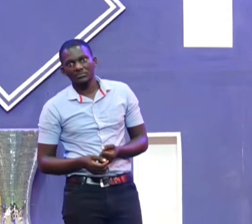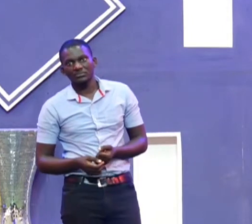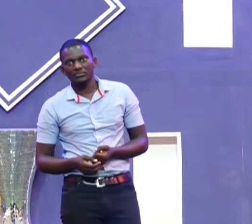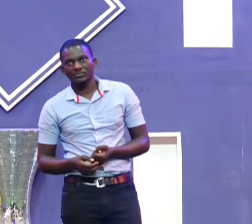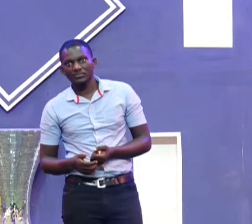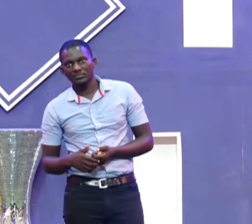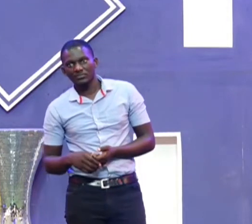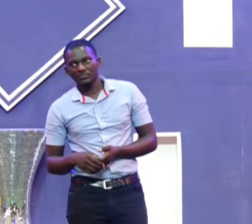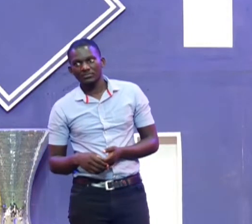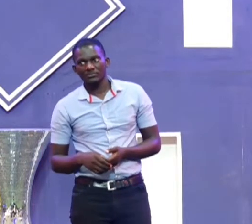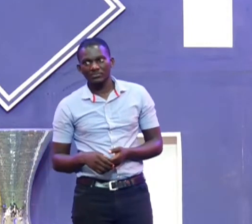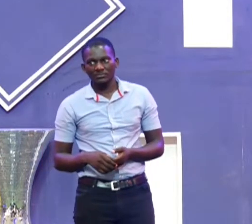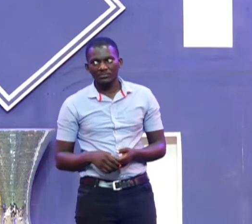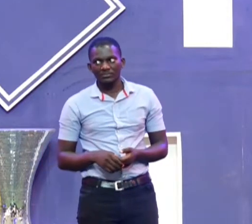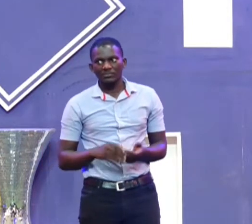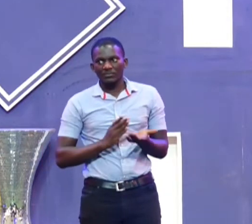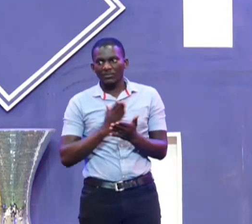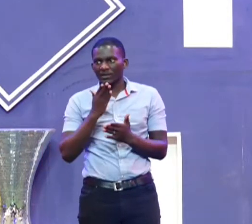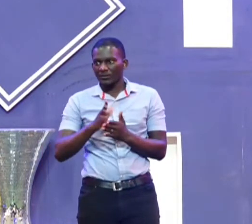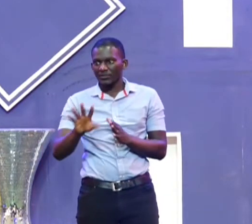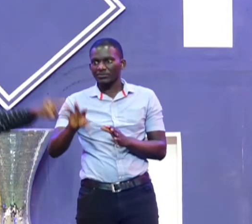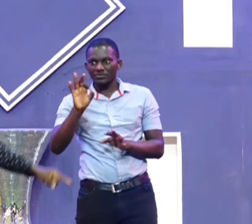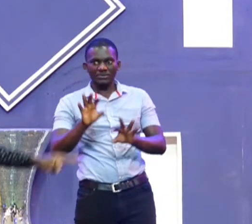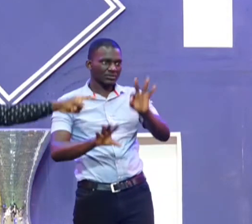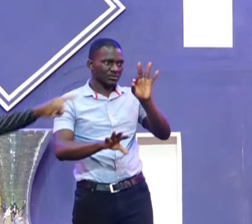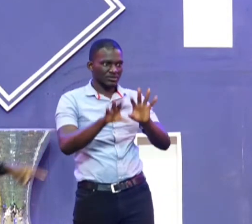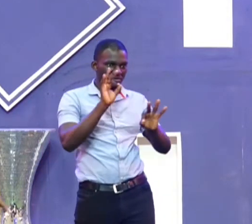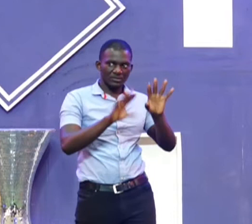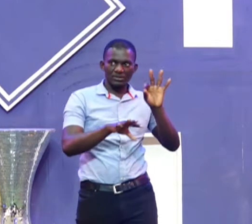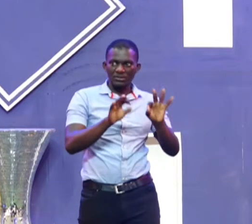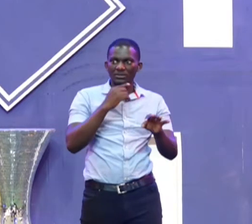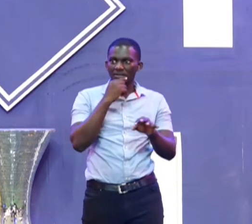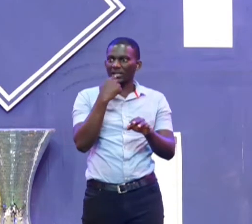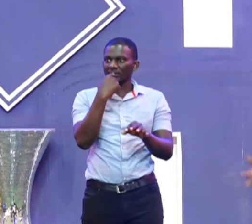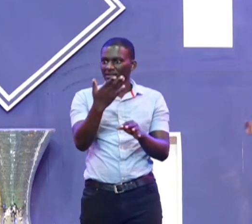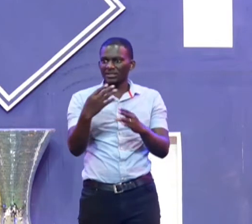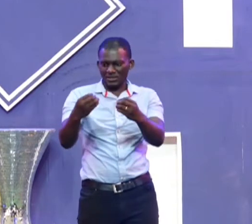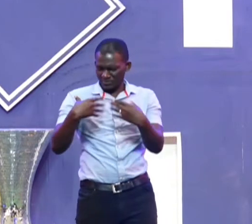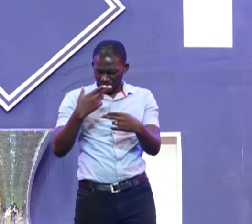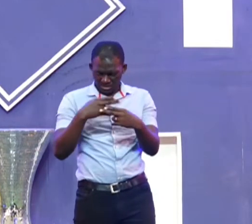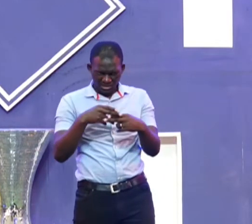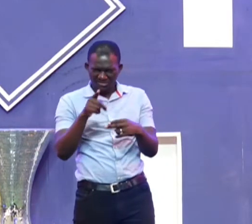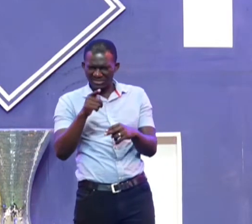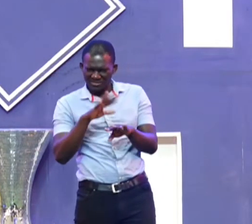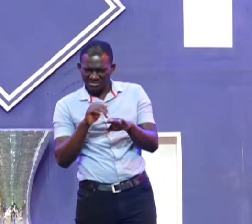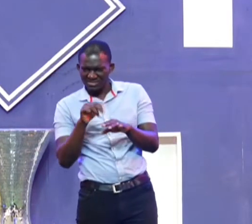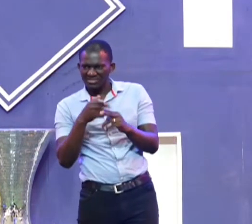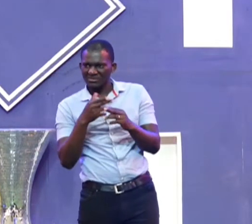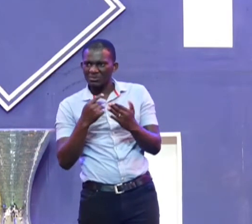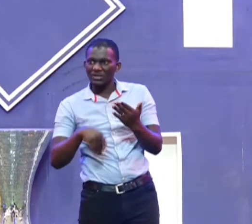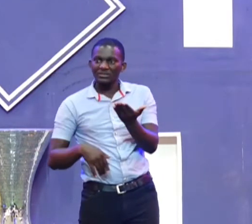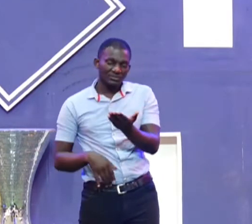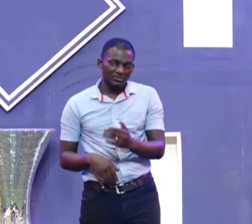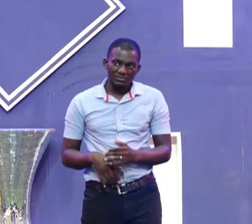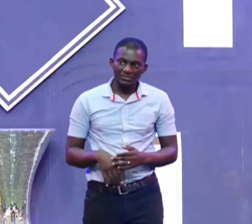name them, and I go on picking on them randomly and I tell